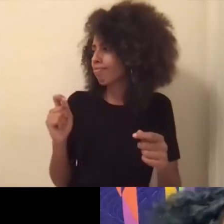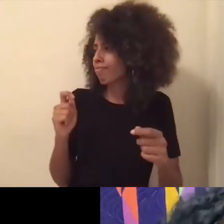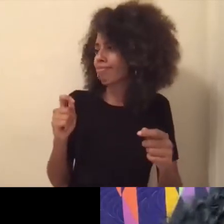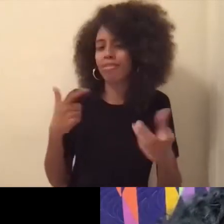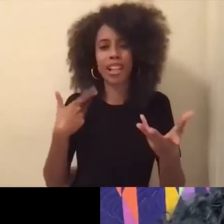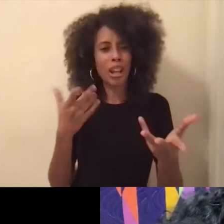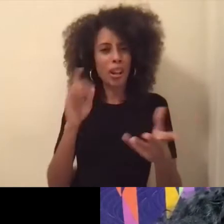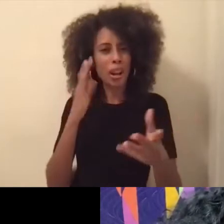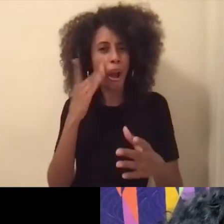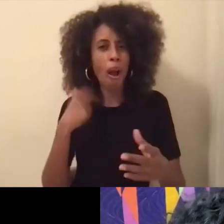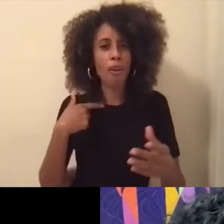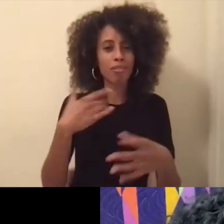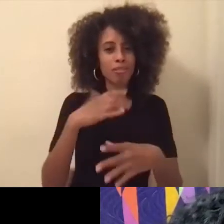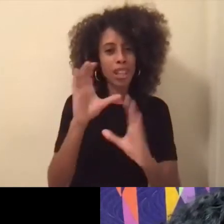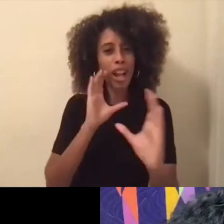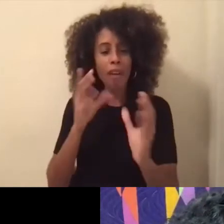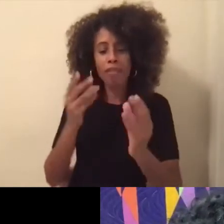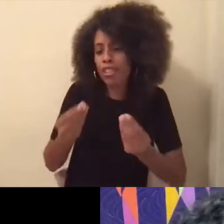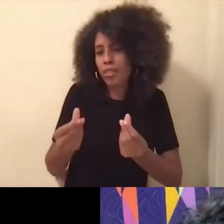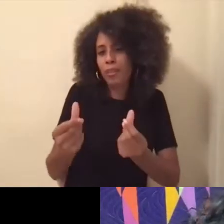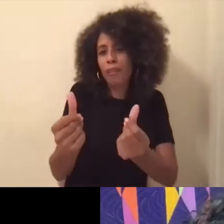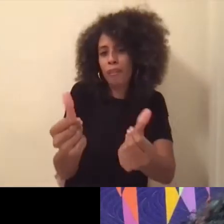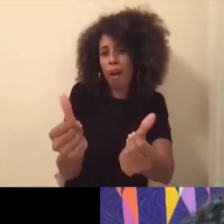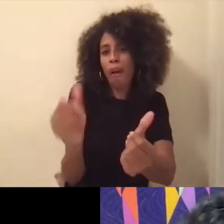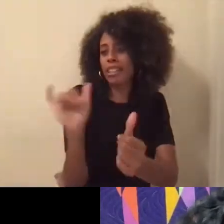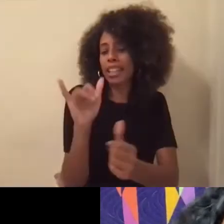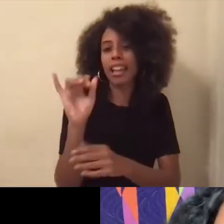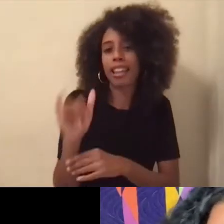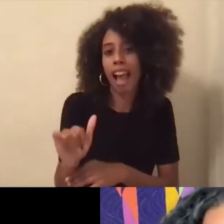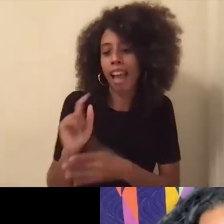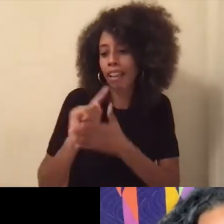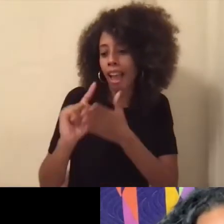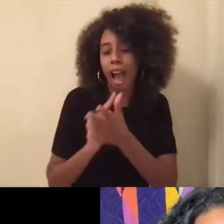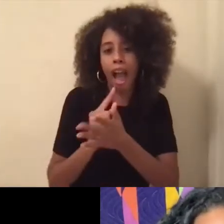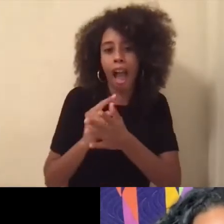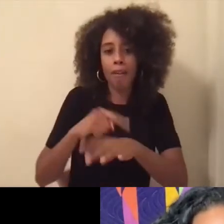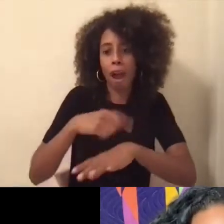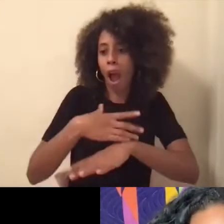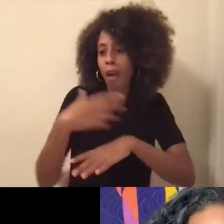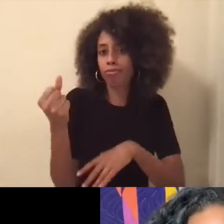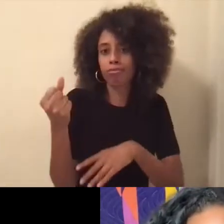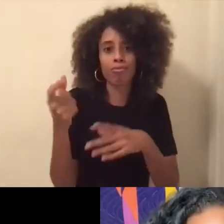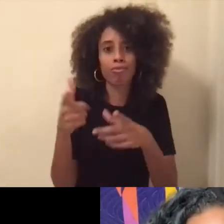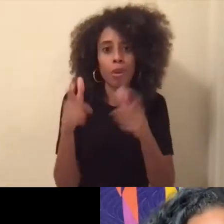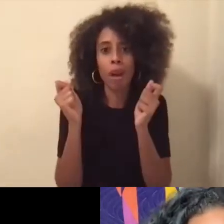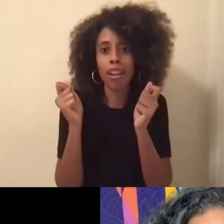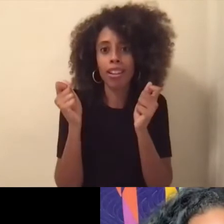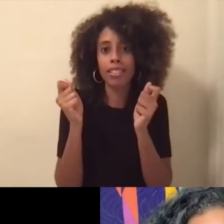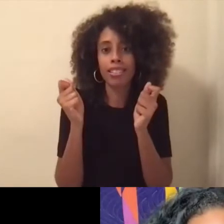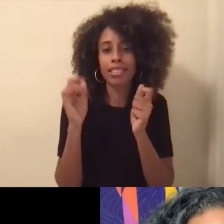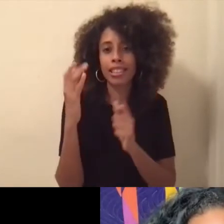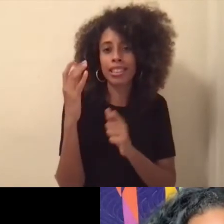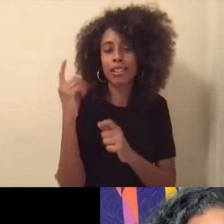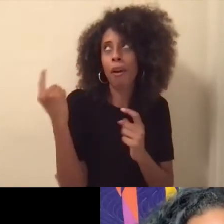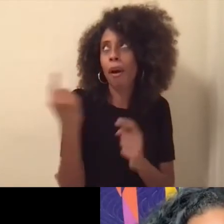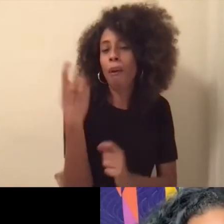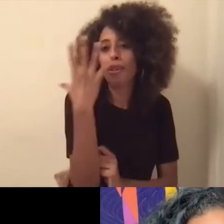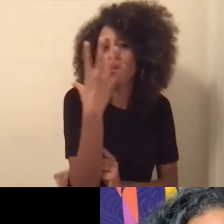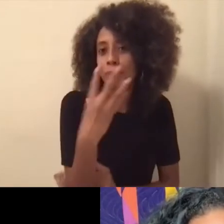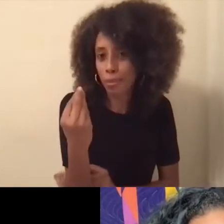moving, and the conversation just flowed. The hour went really quickly, which is always beautiful.